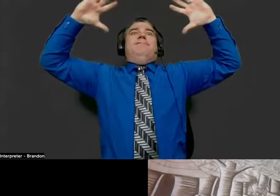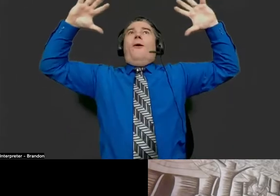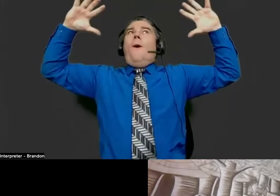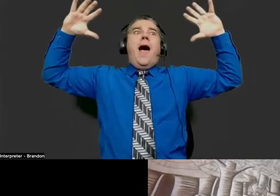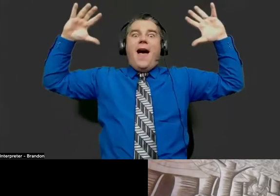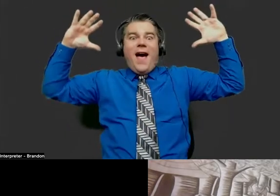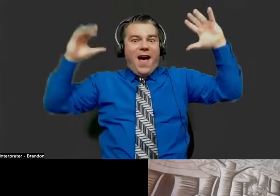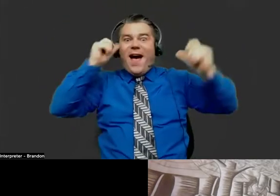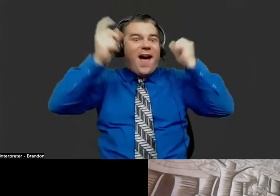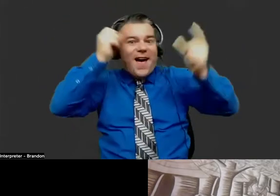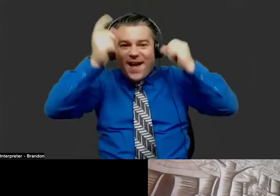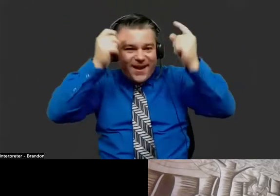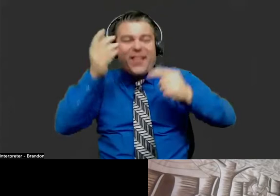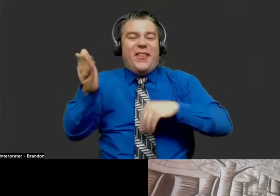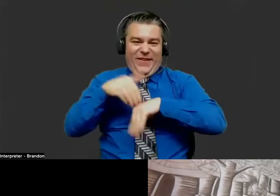going to watch